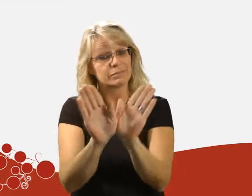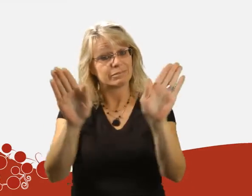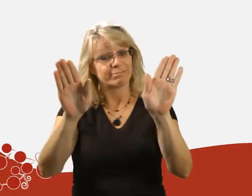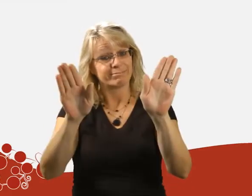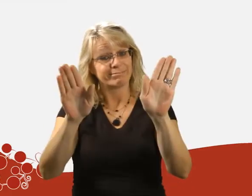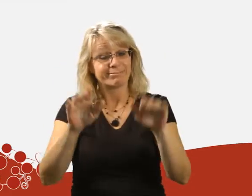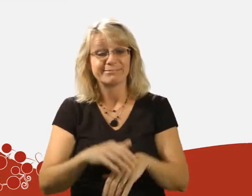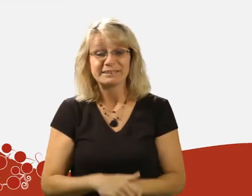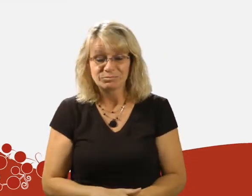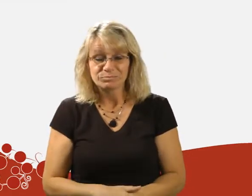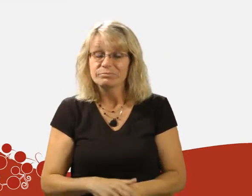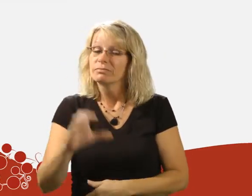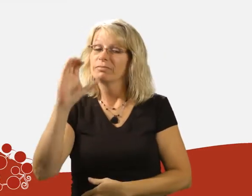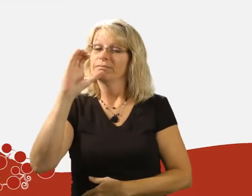even clicking heels together.